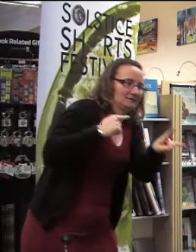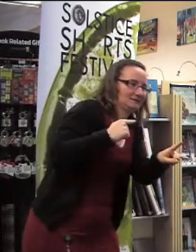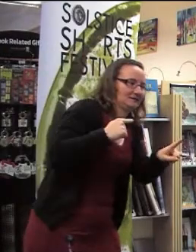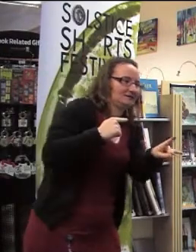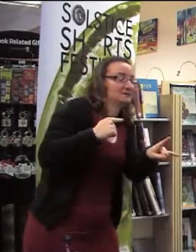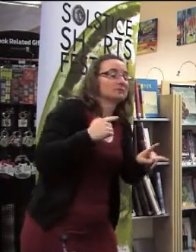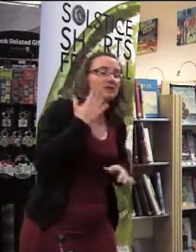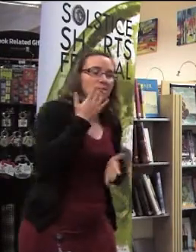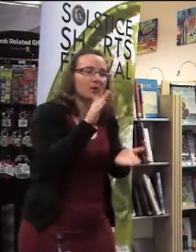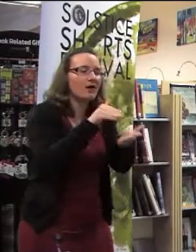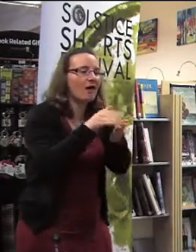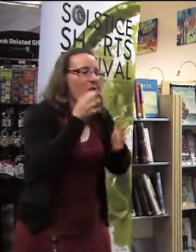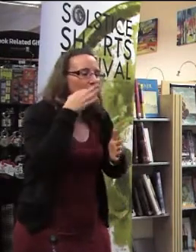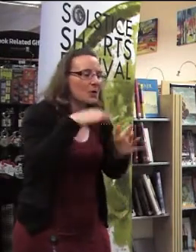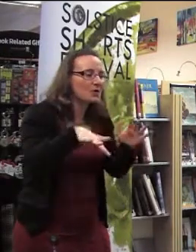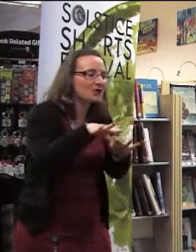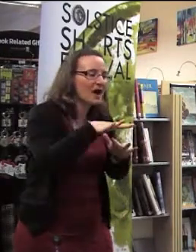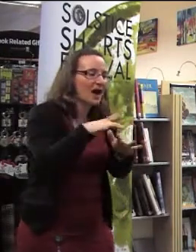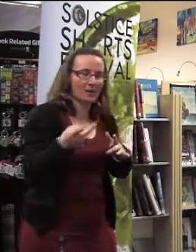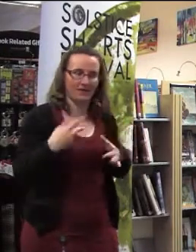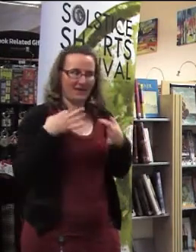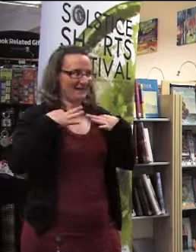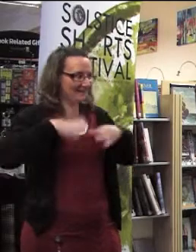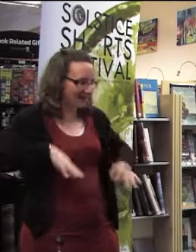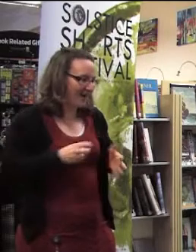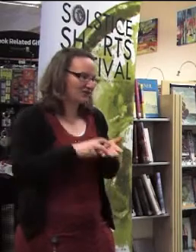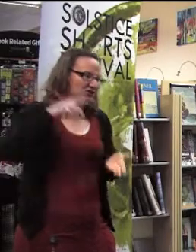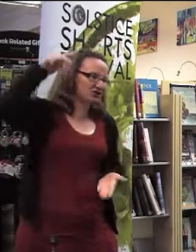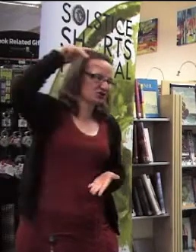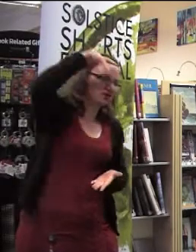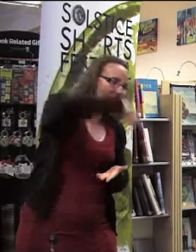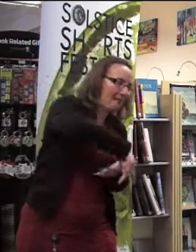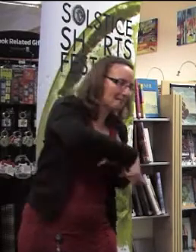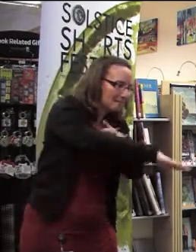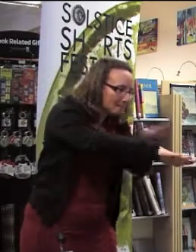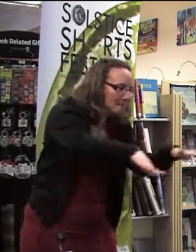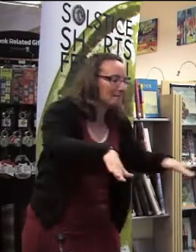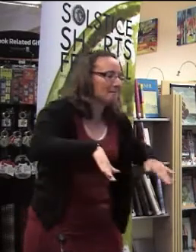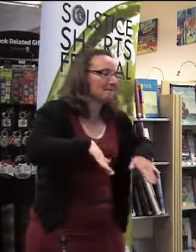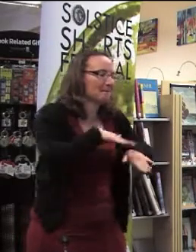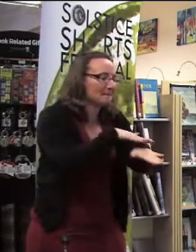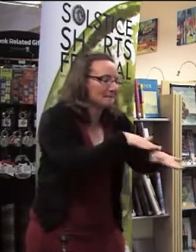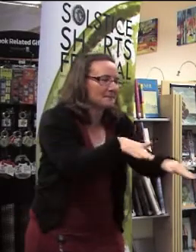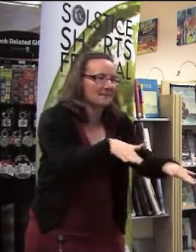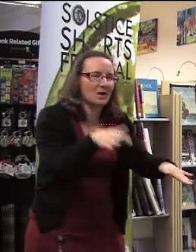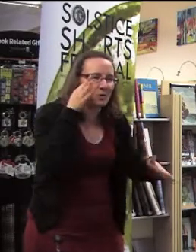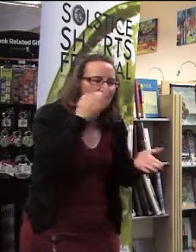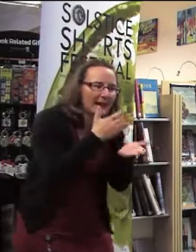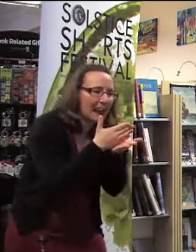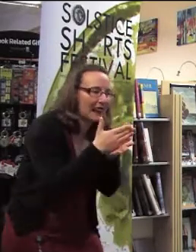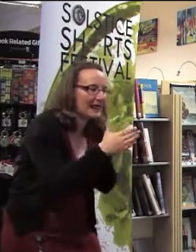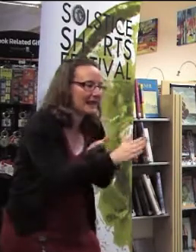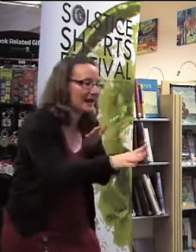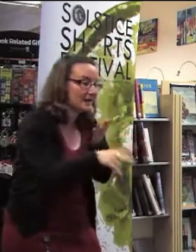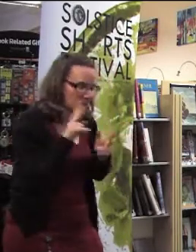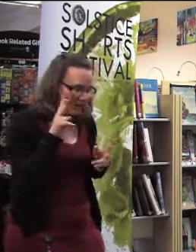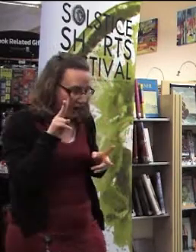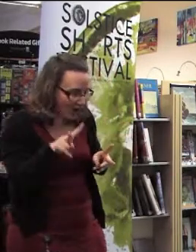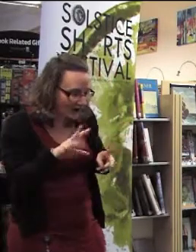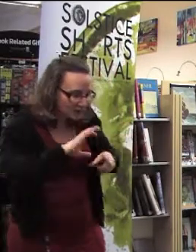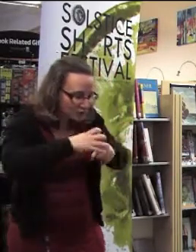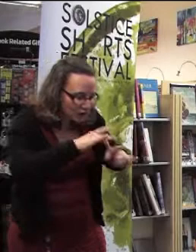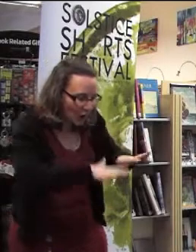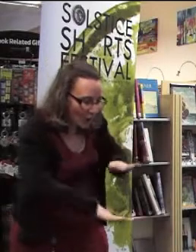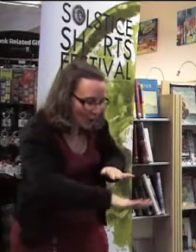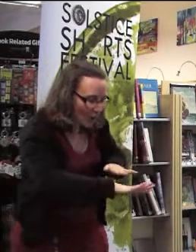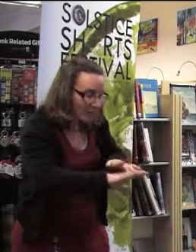in. The water was so clear we could see the white stones on the bed of the pool, but when we tried to dive down, we